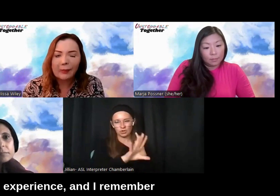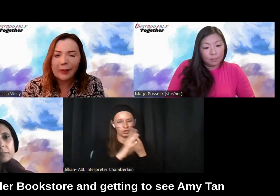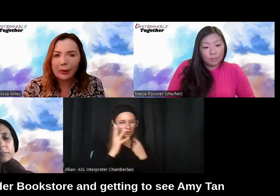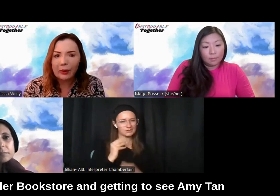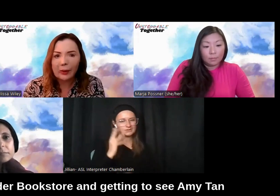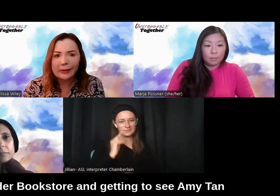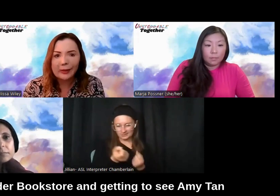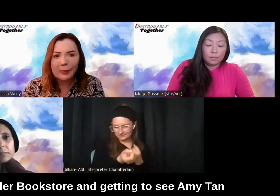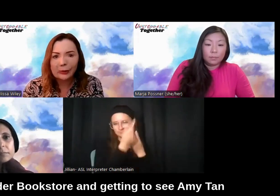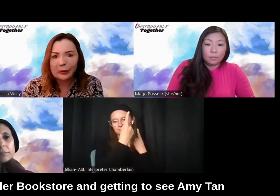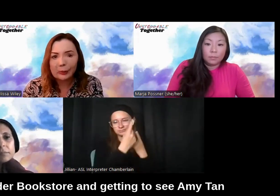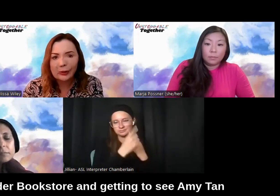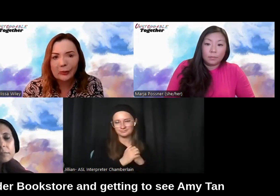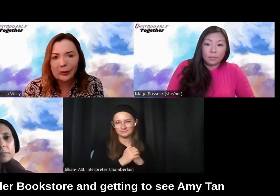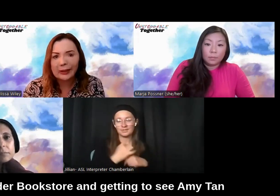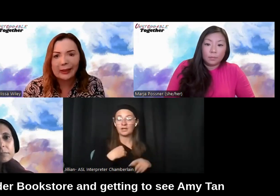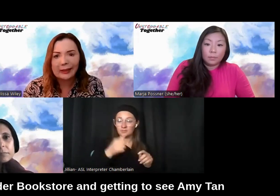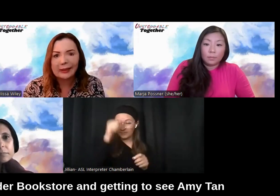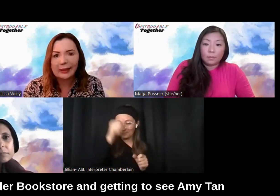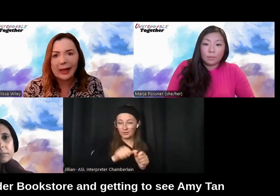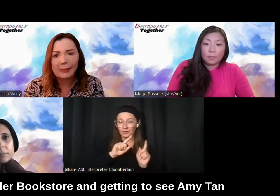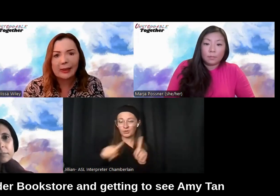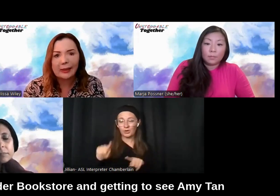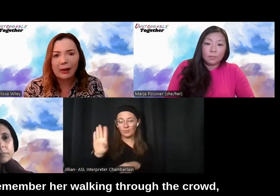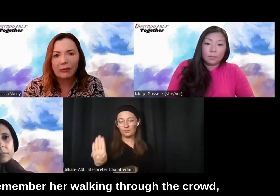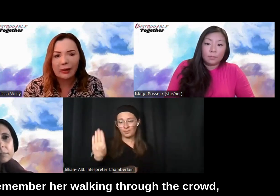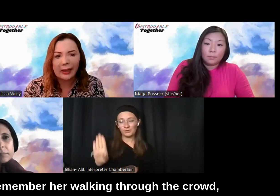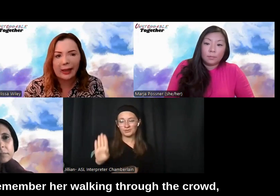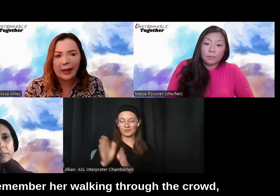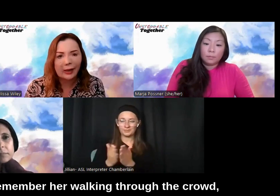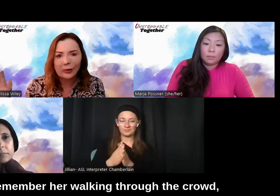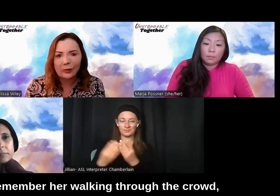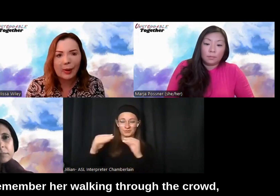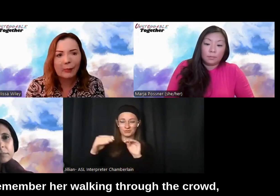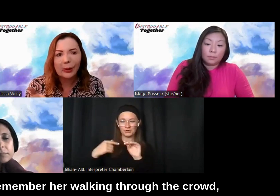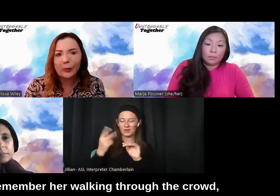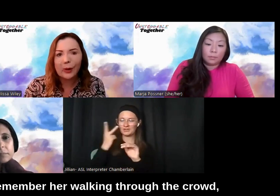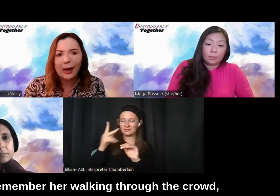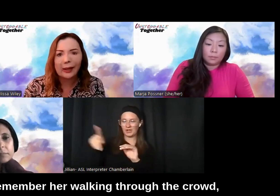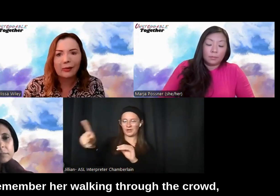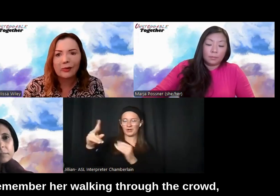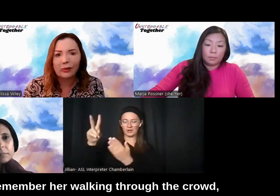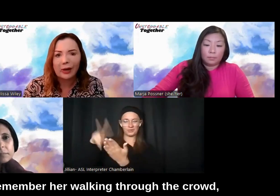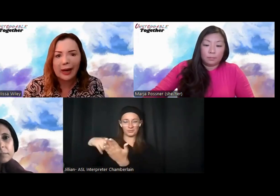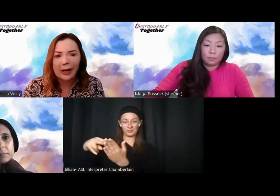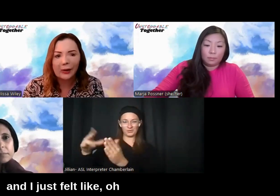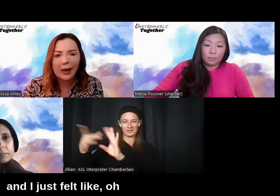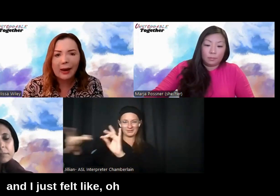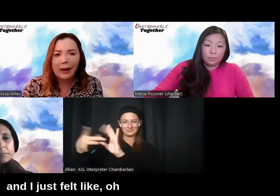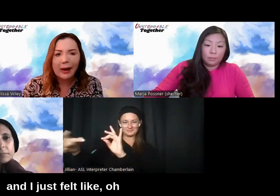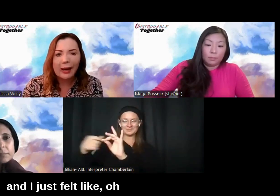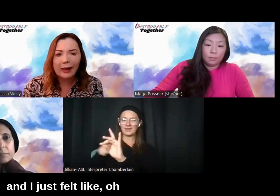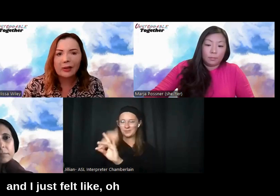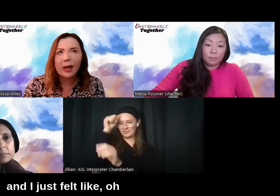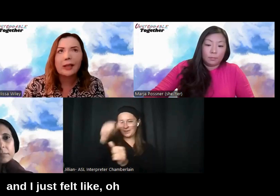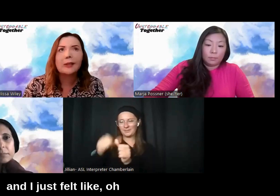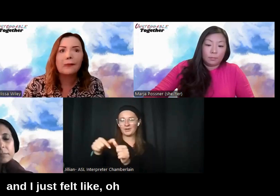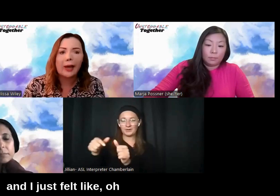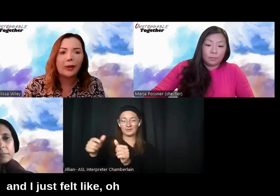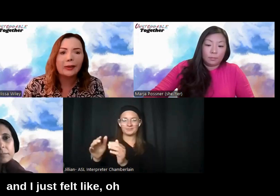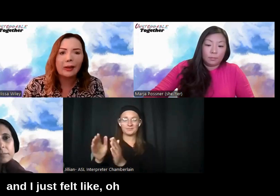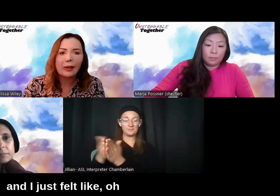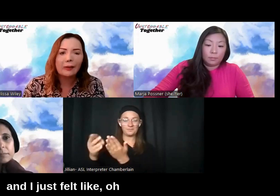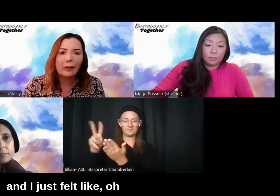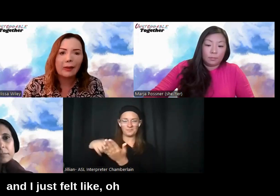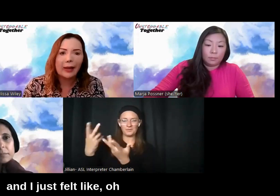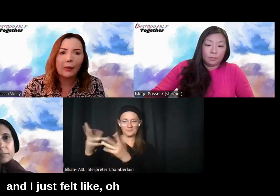I remember going to the Boulder bookstore and getting to see Amy Tan read. And I just remember her walking through the crowd. And I just